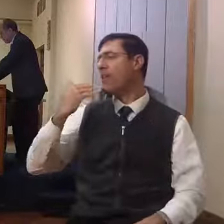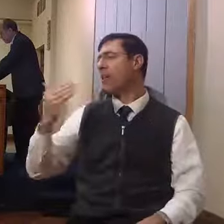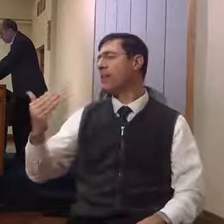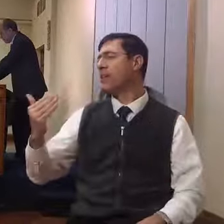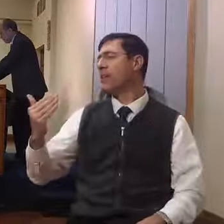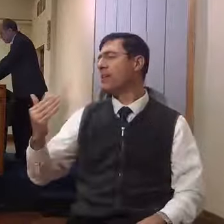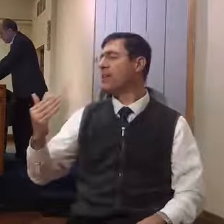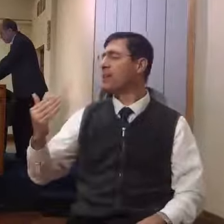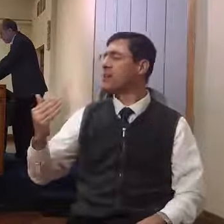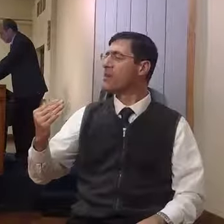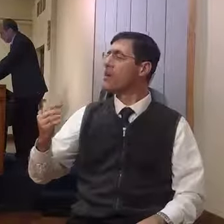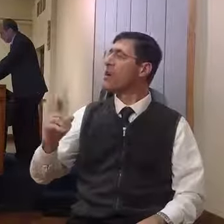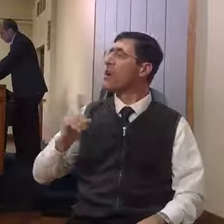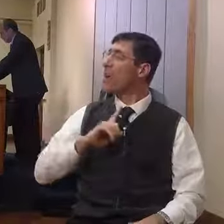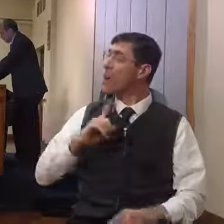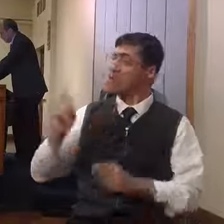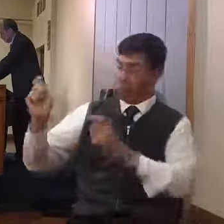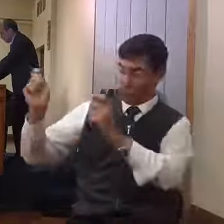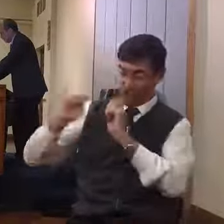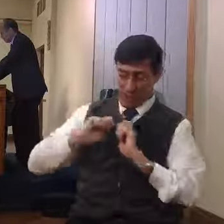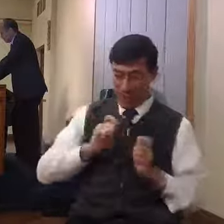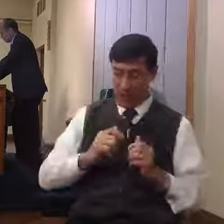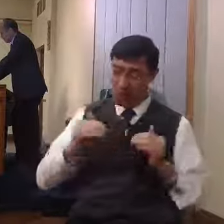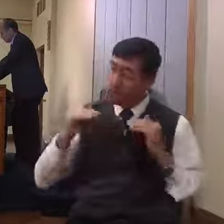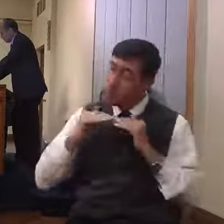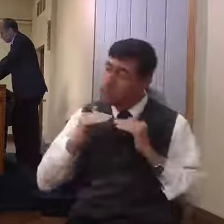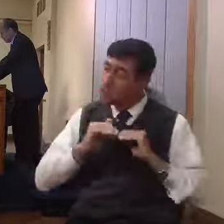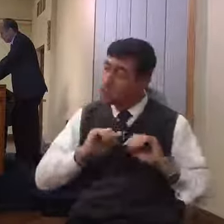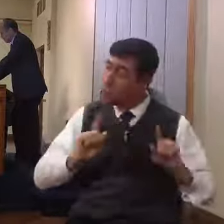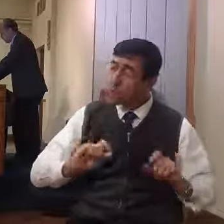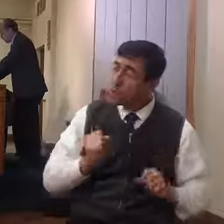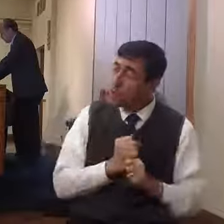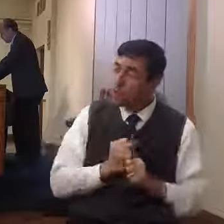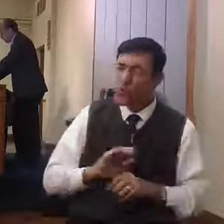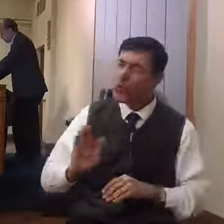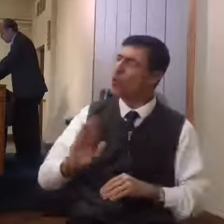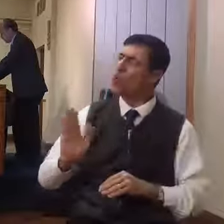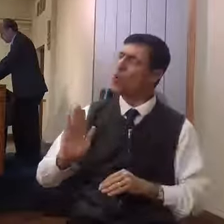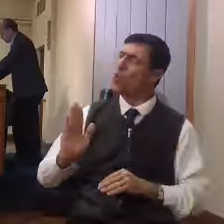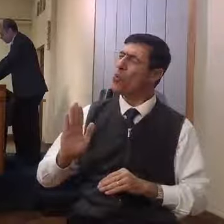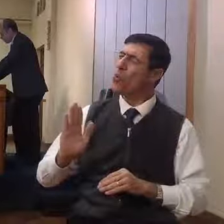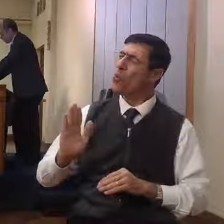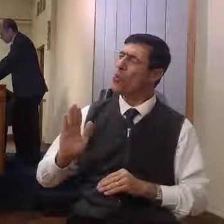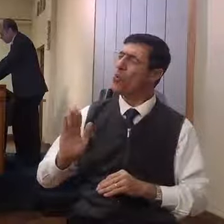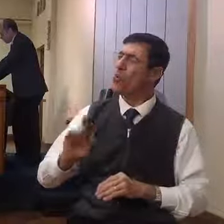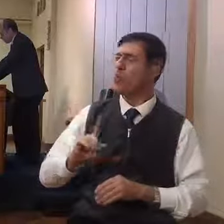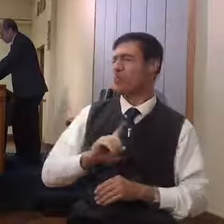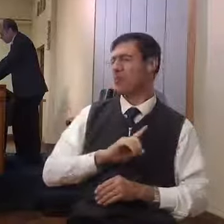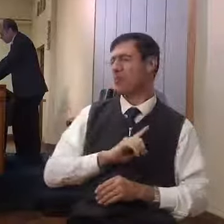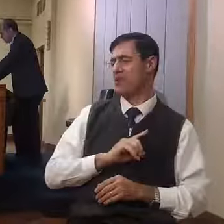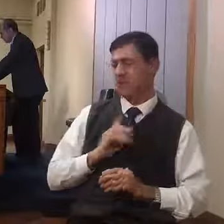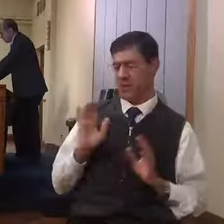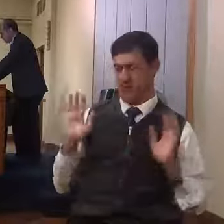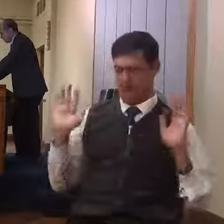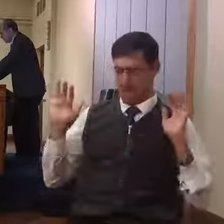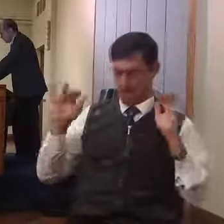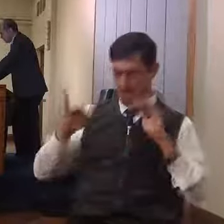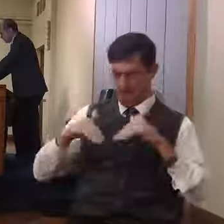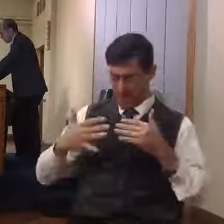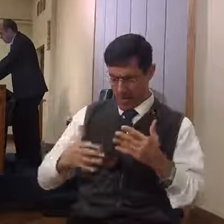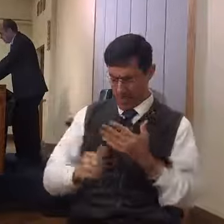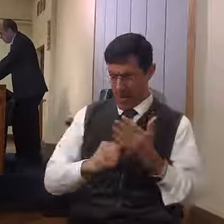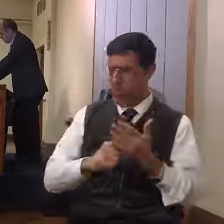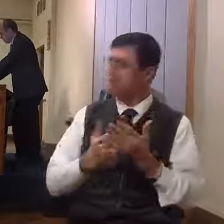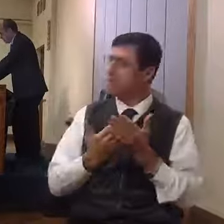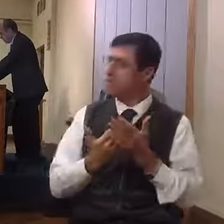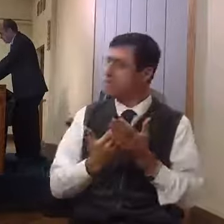us as we deserve. O Lord, we come again on this Bible study to thank Thee for the